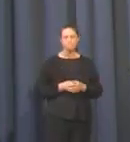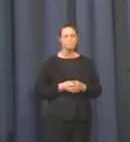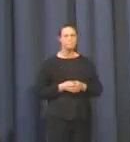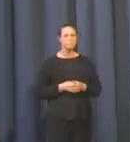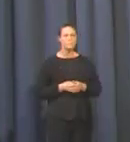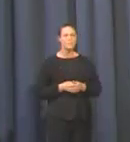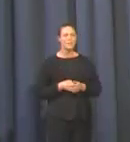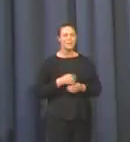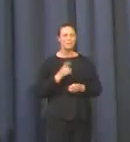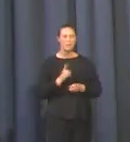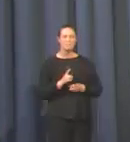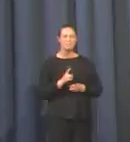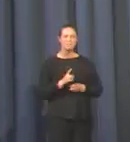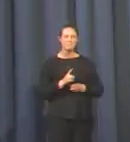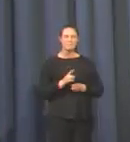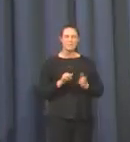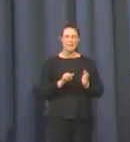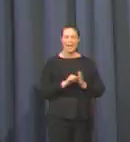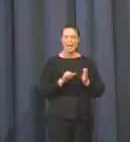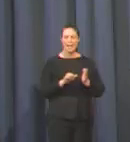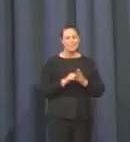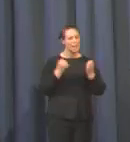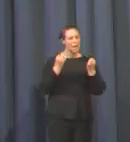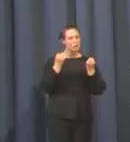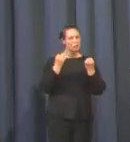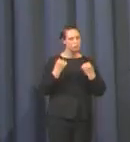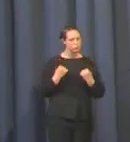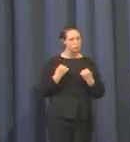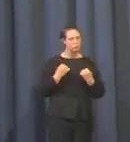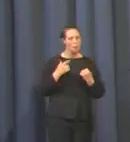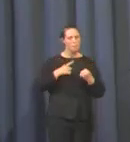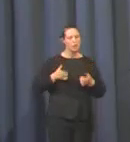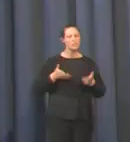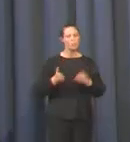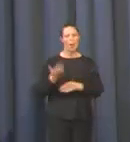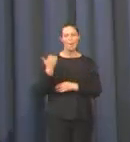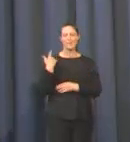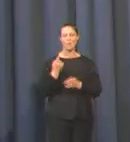very difficult to prove with the way that we were testing.